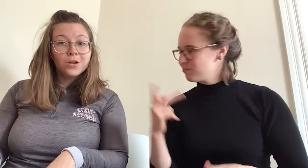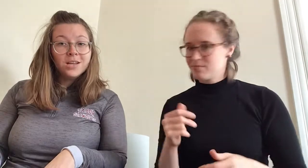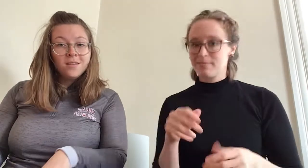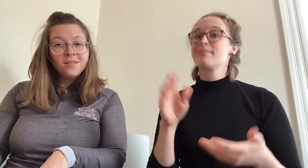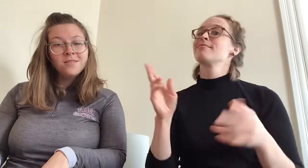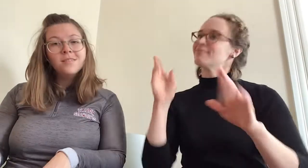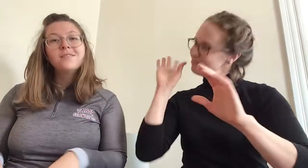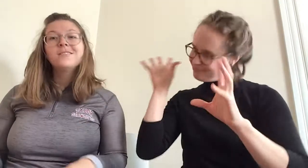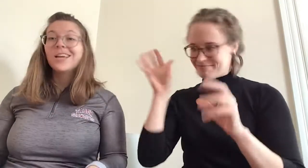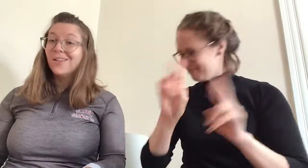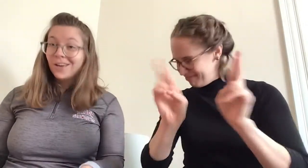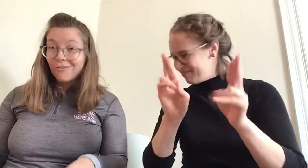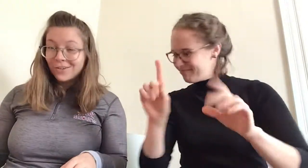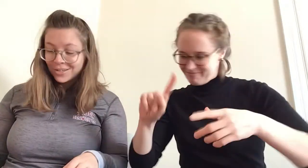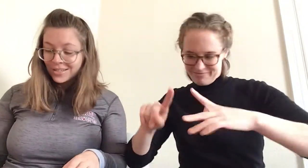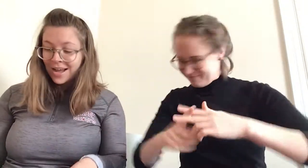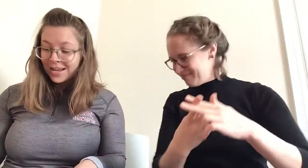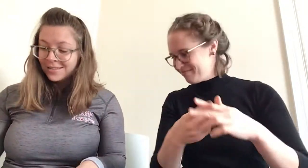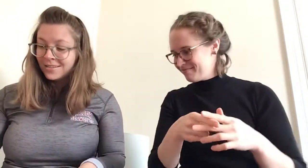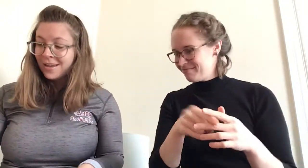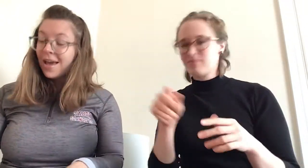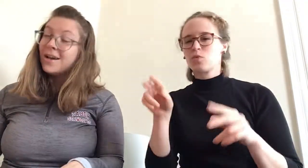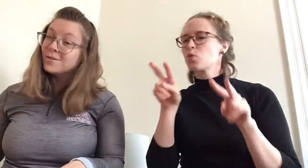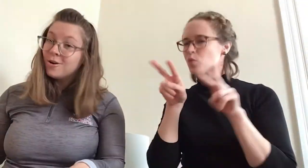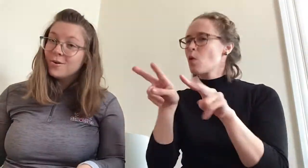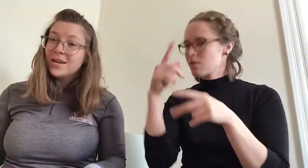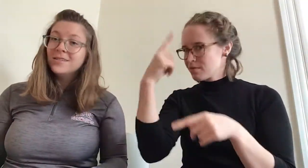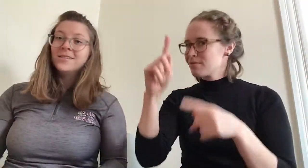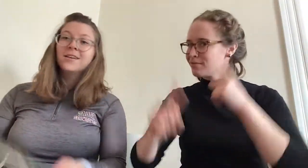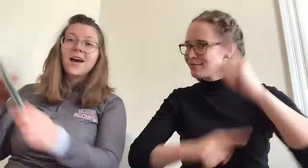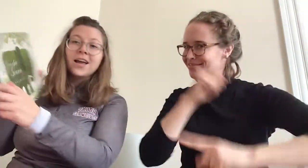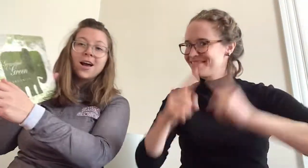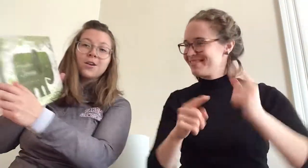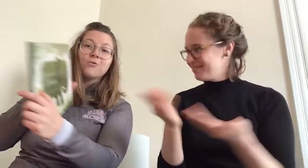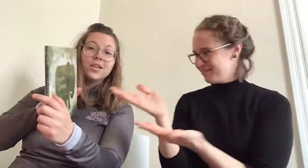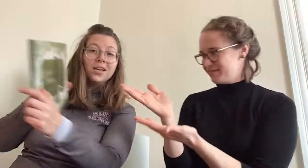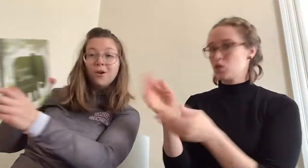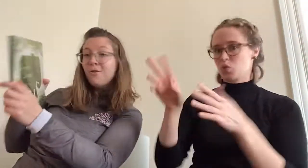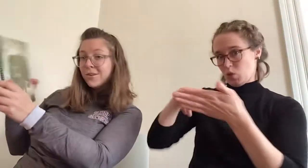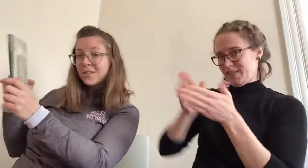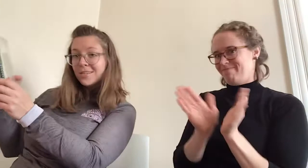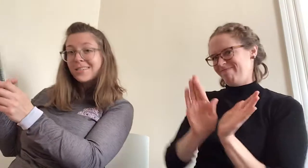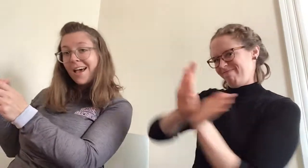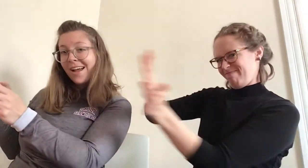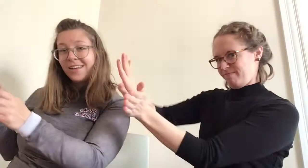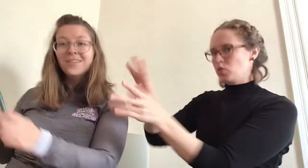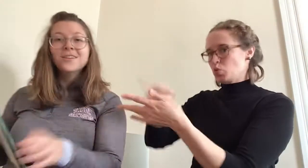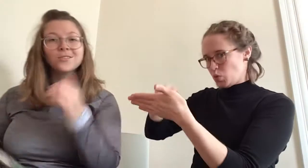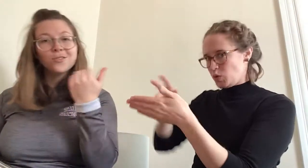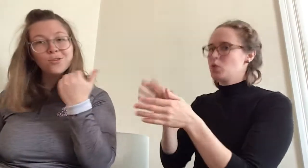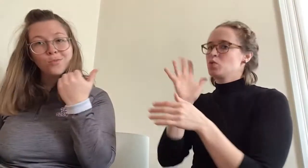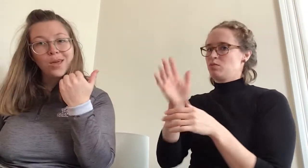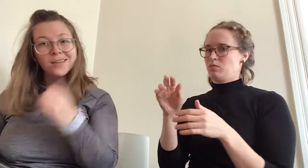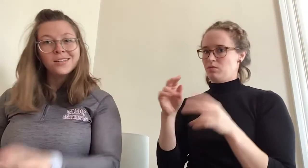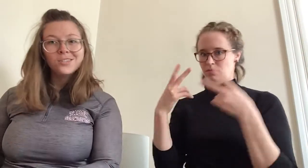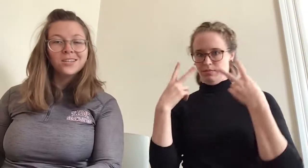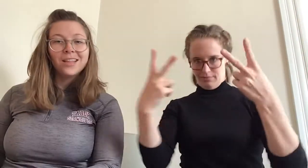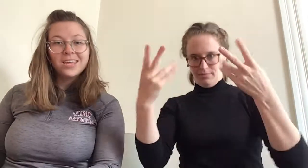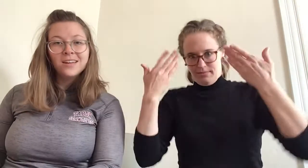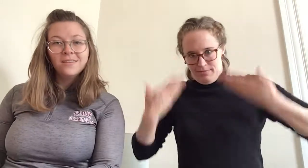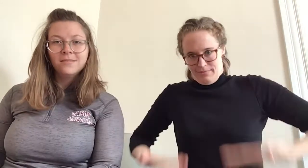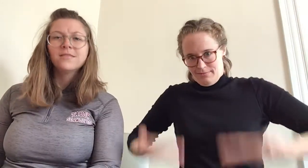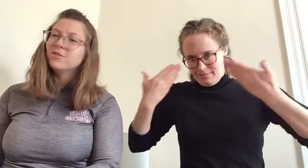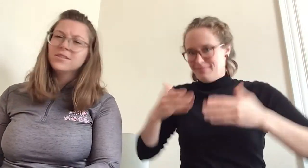Grandpa Green. Take a look out for your signs. As always, I kind of read over to the side so that you can pay attention